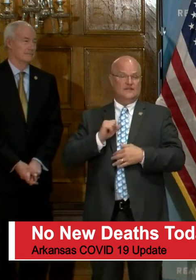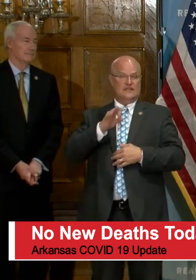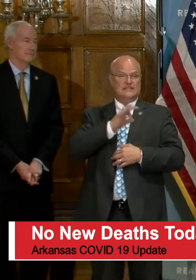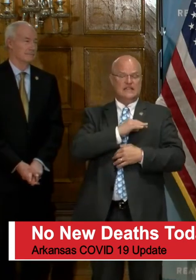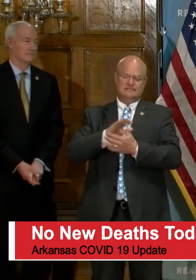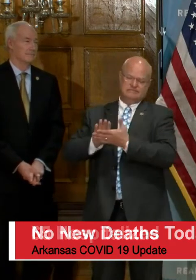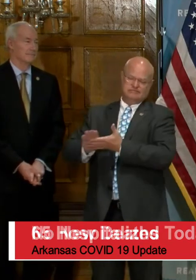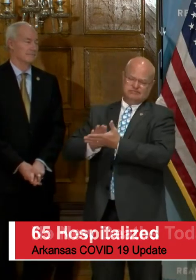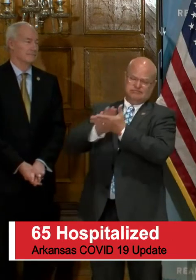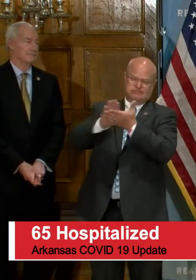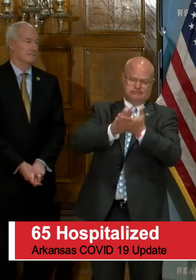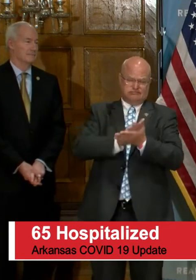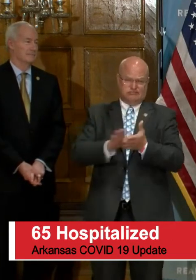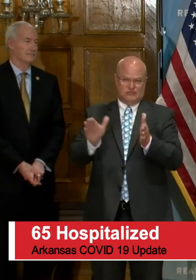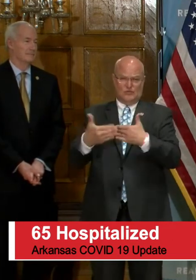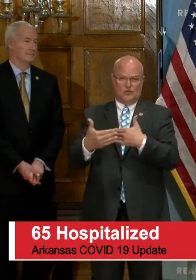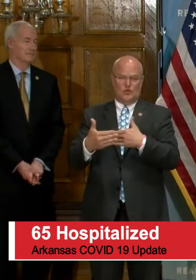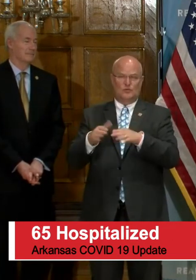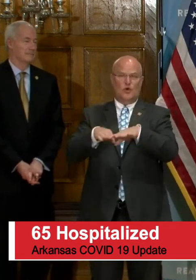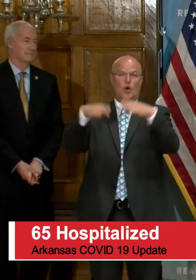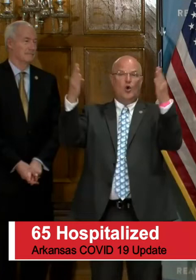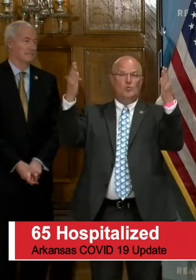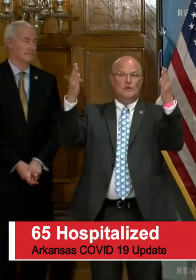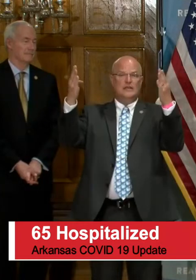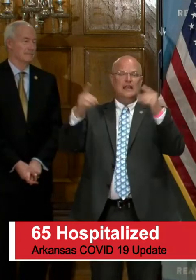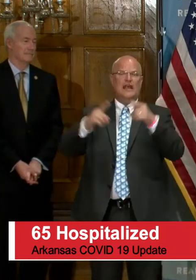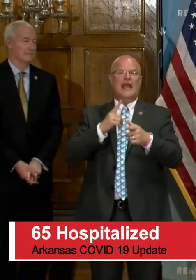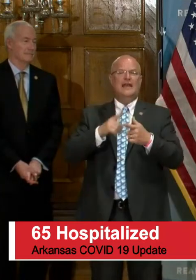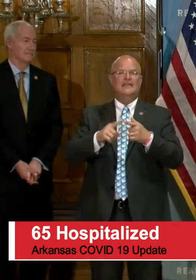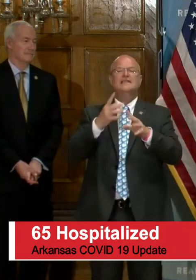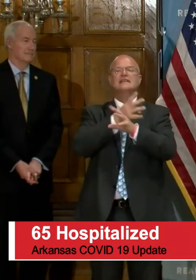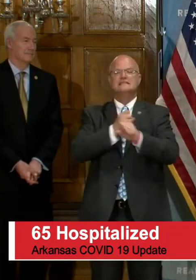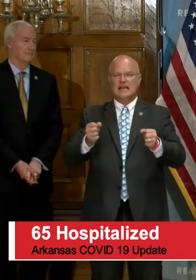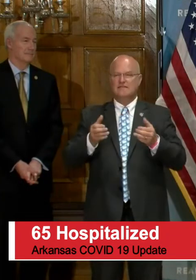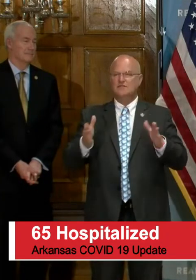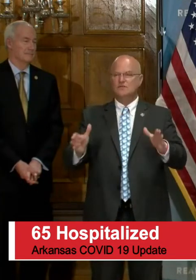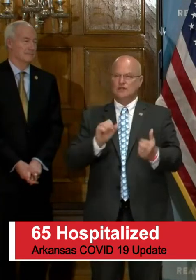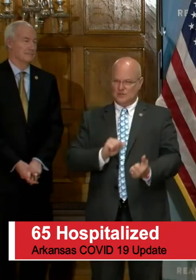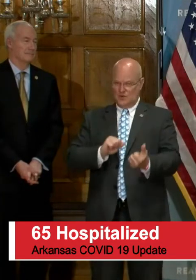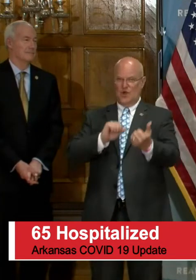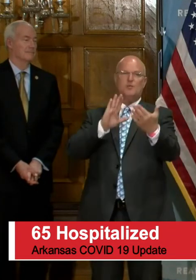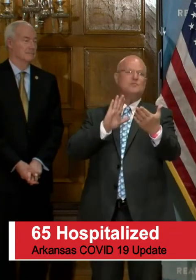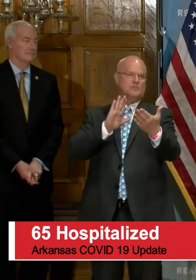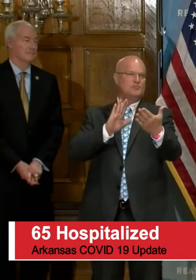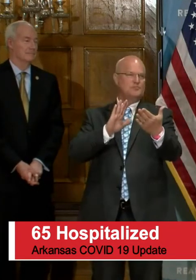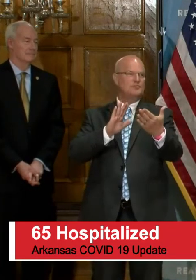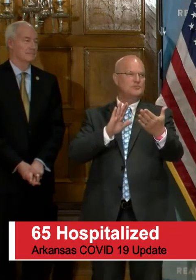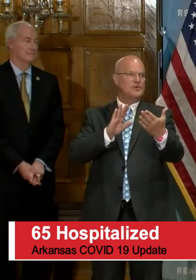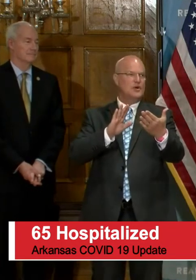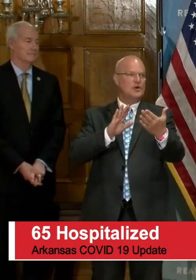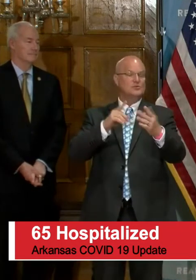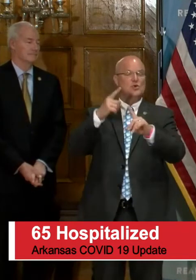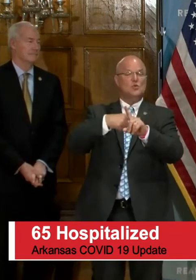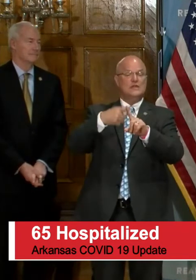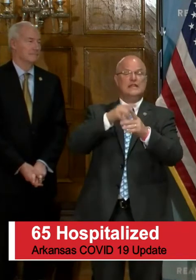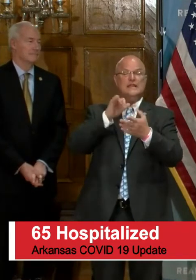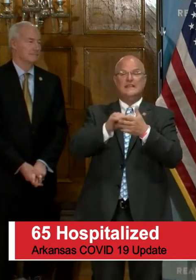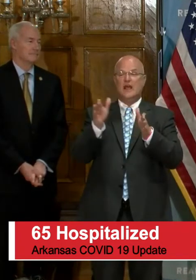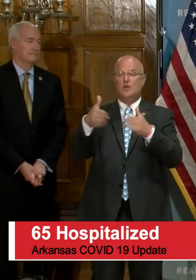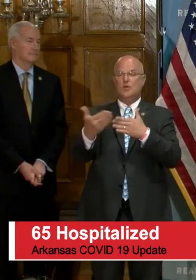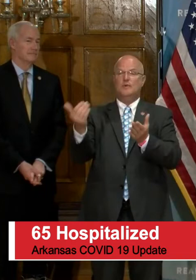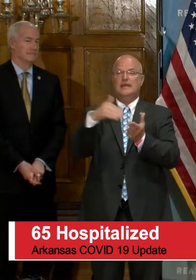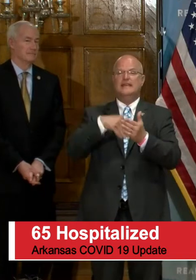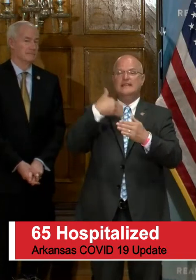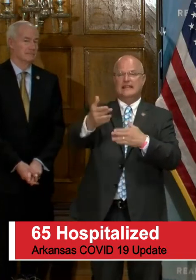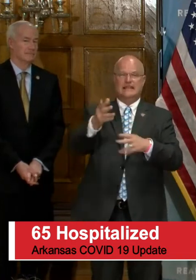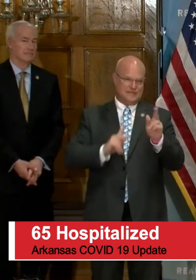staff clean the room, let it stay open, and that is the safest way to approach renting that room out to the